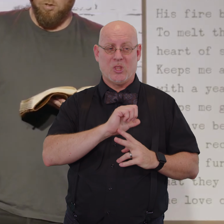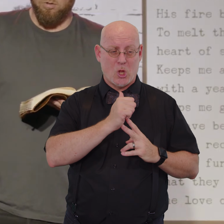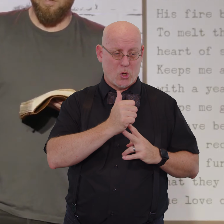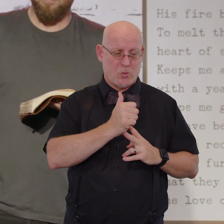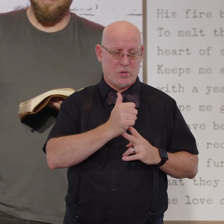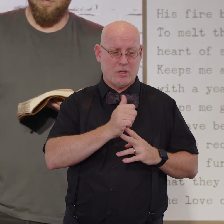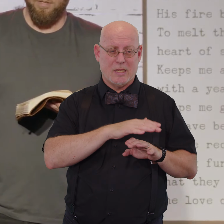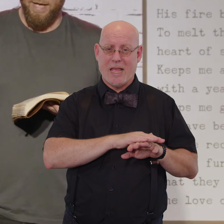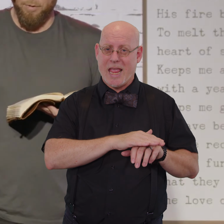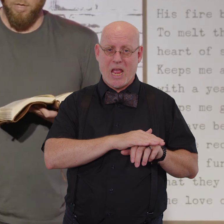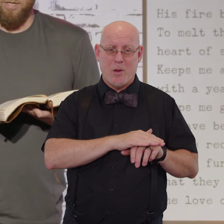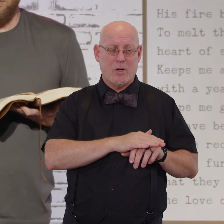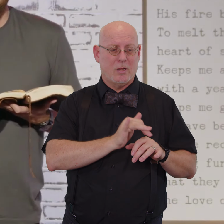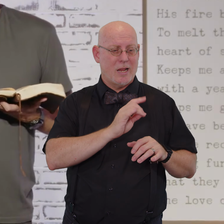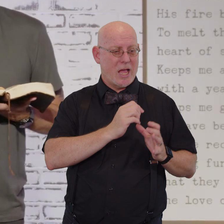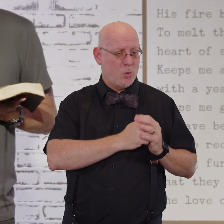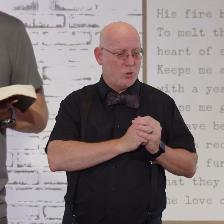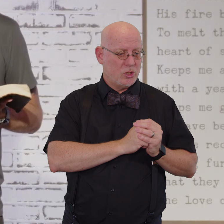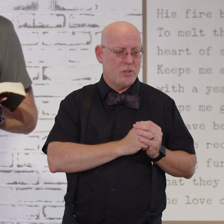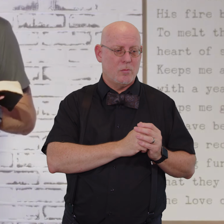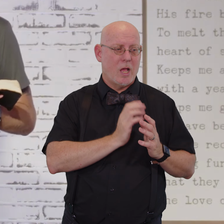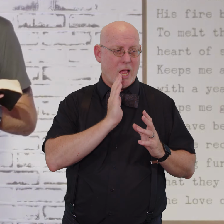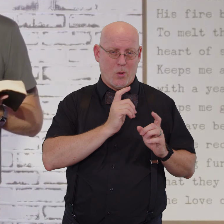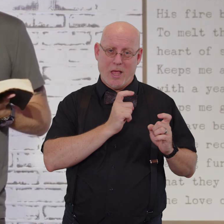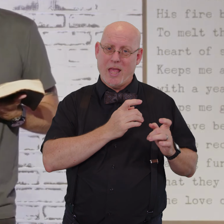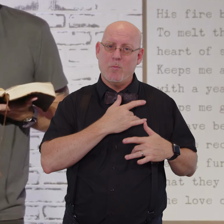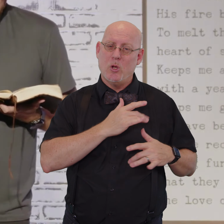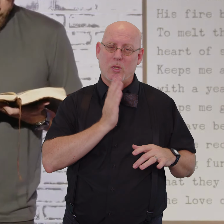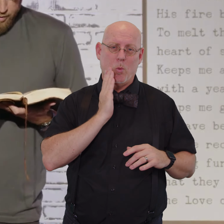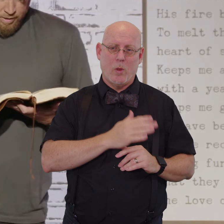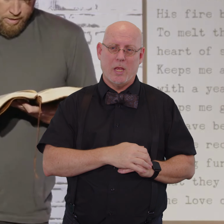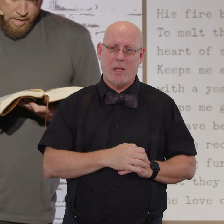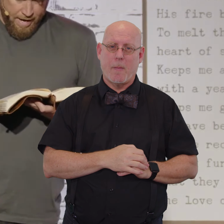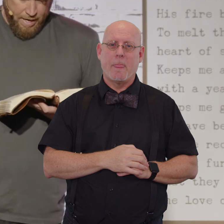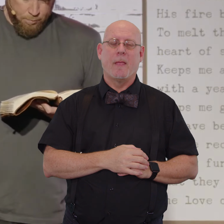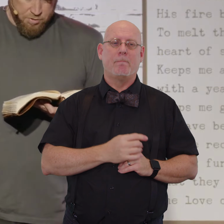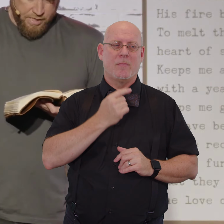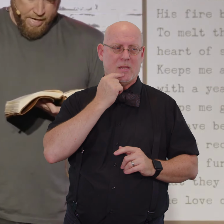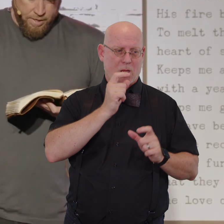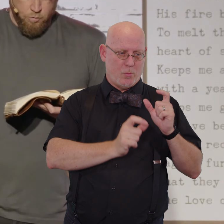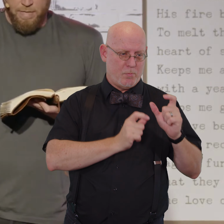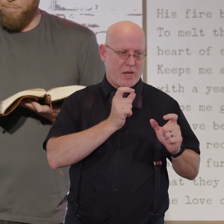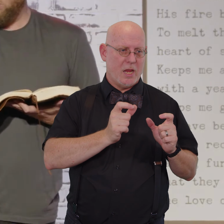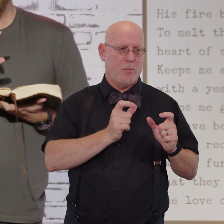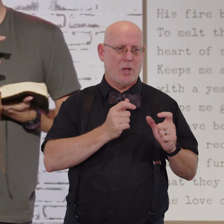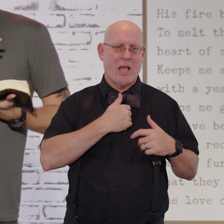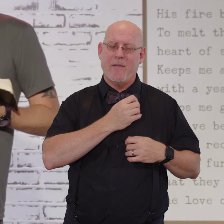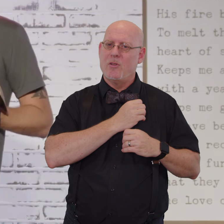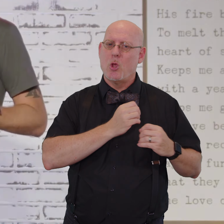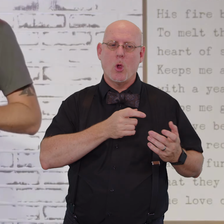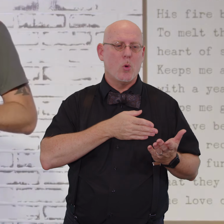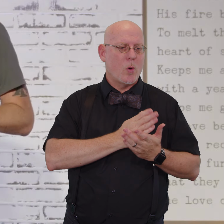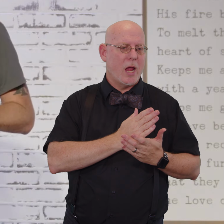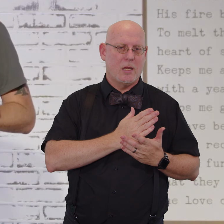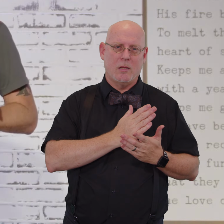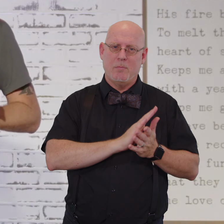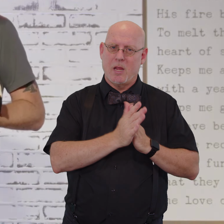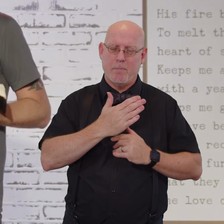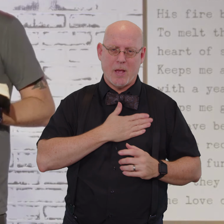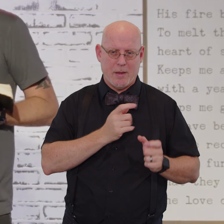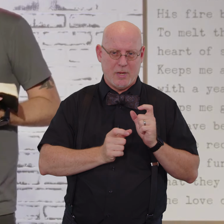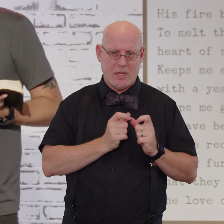the adulterous the hypocrite the idolatrous I will have mercy and I will say to people who have no right